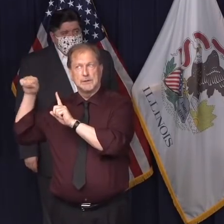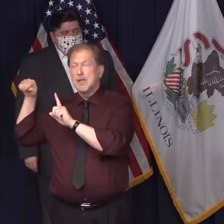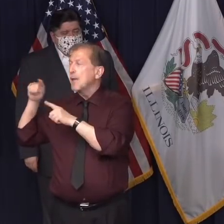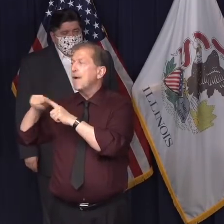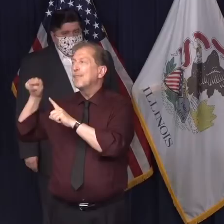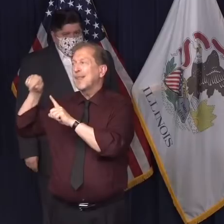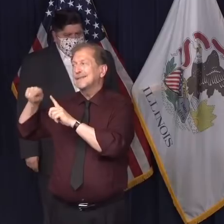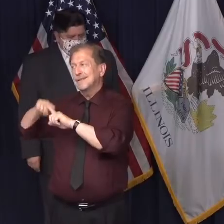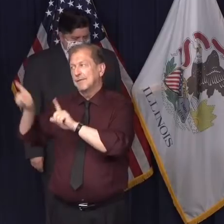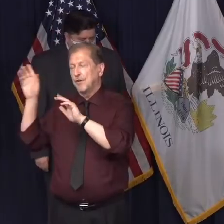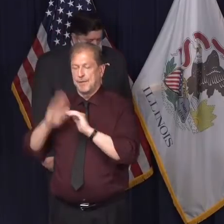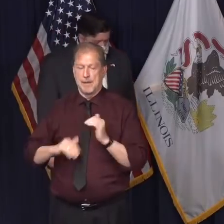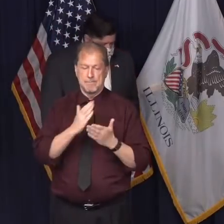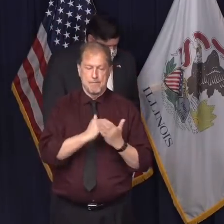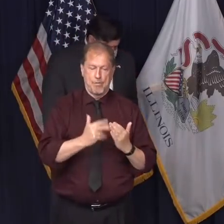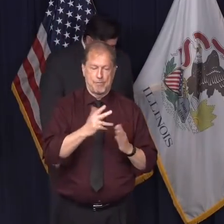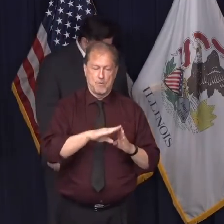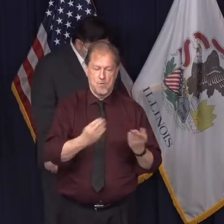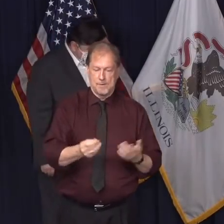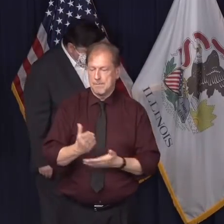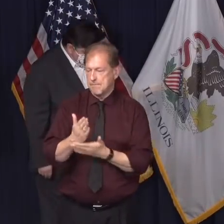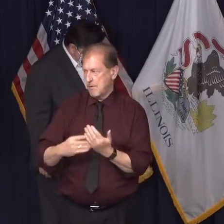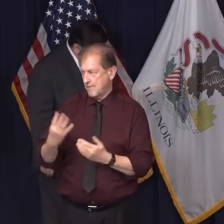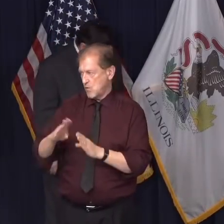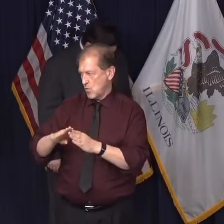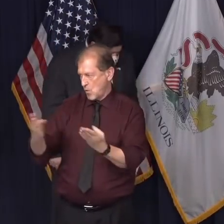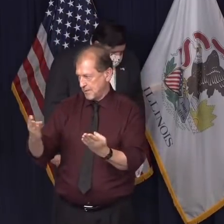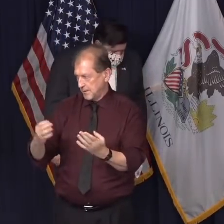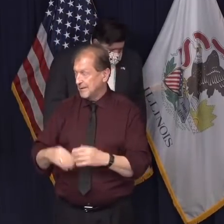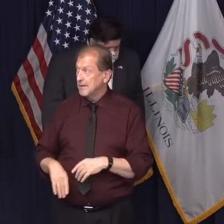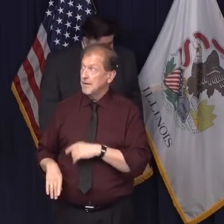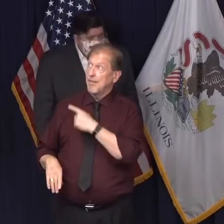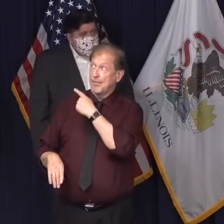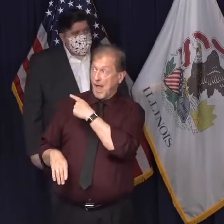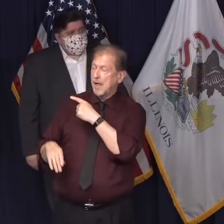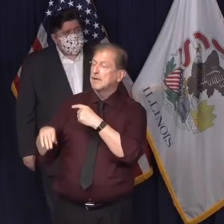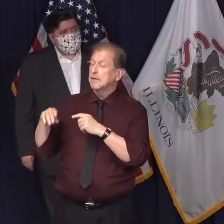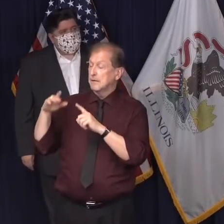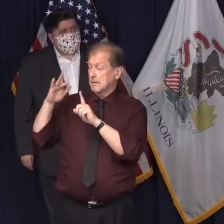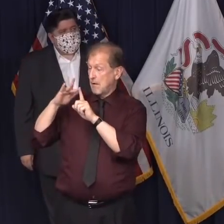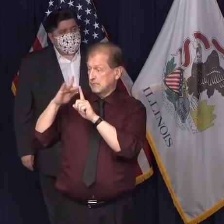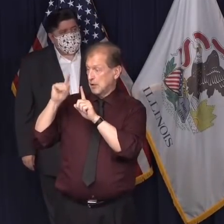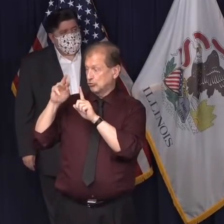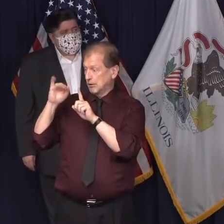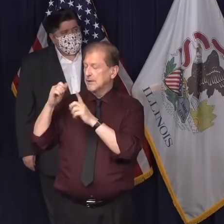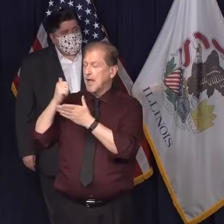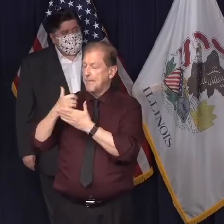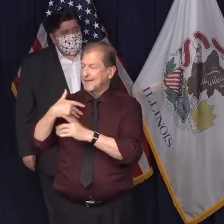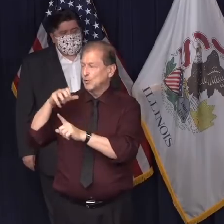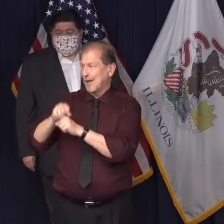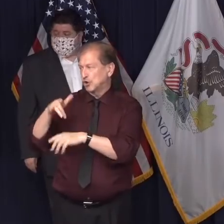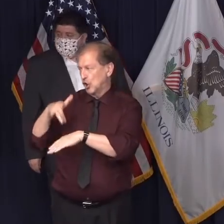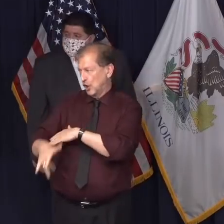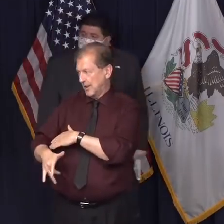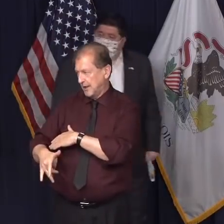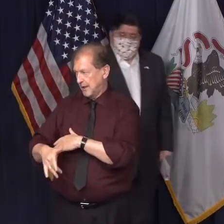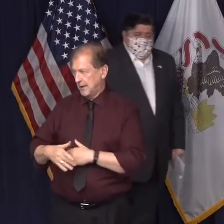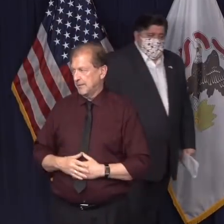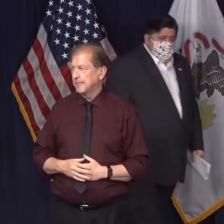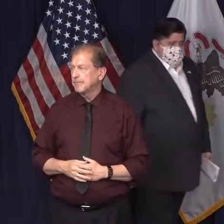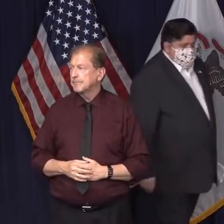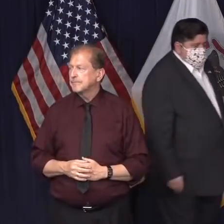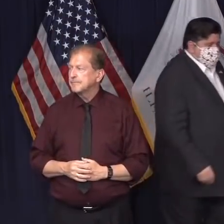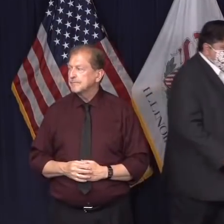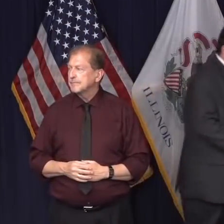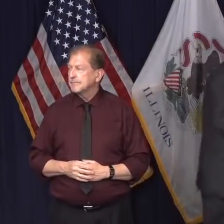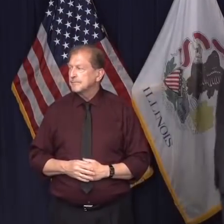rapidly identify people who are positive and be able to identify their contacts so that they can stand down before they potentially infect someone else. Sarah, at the Chicago Daily